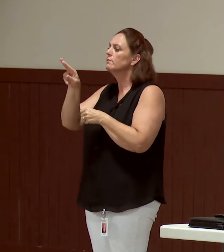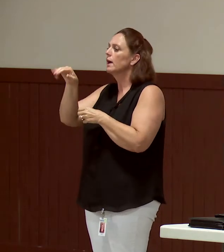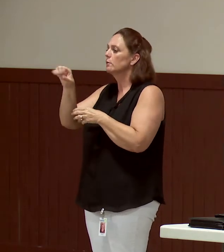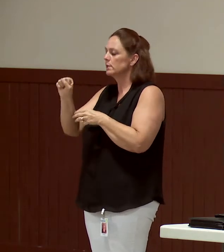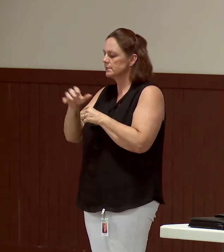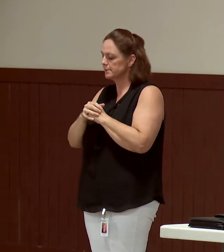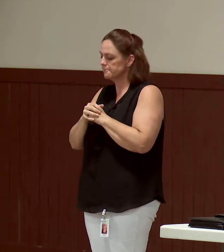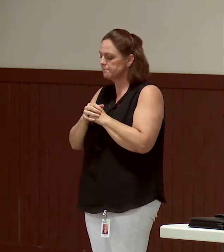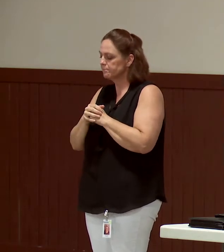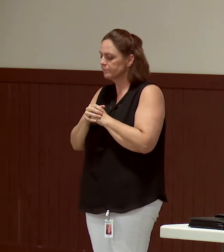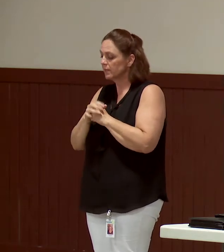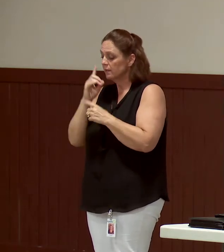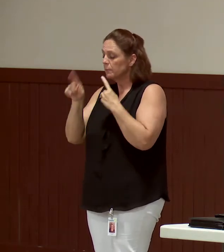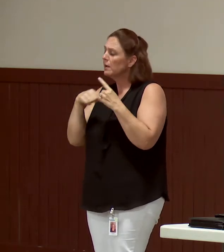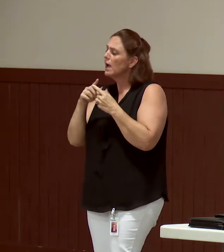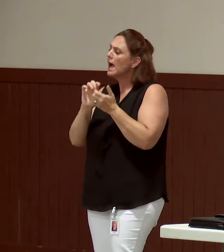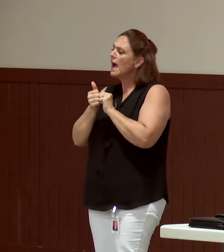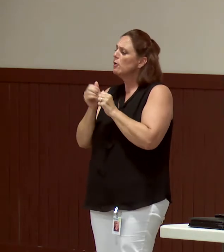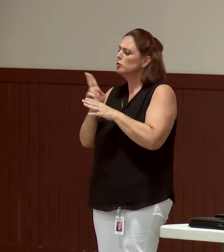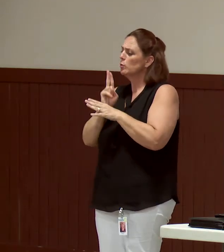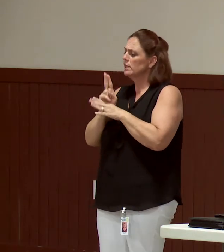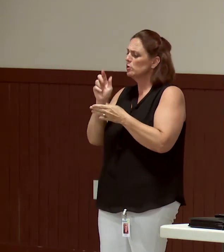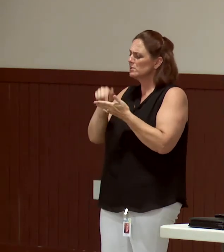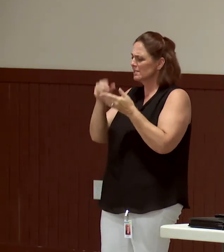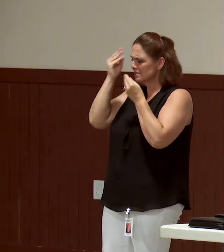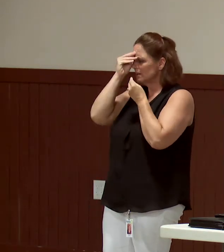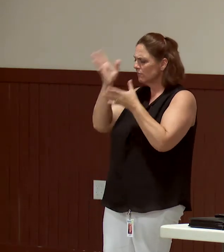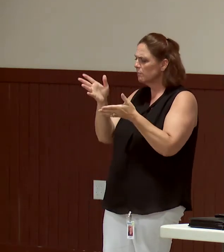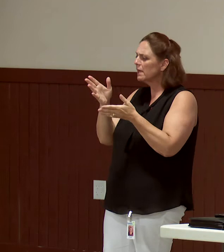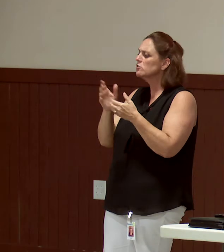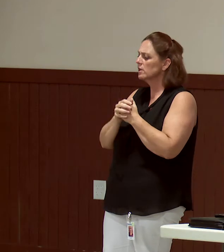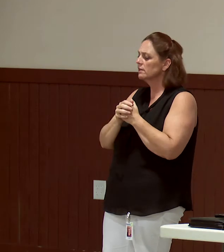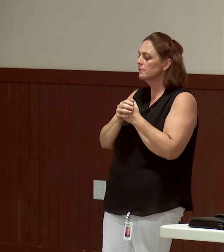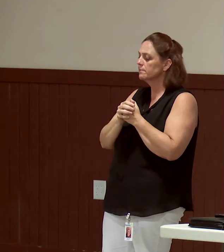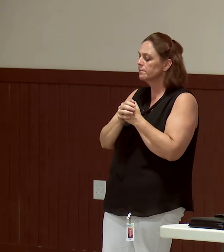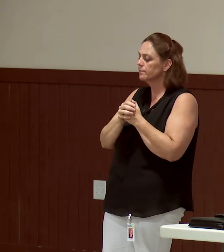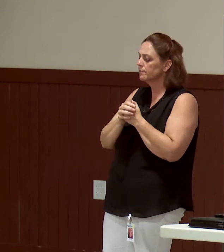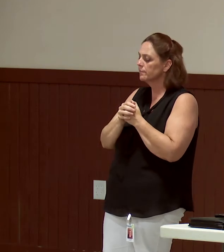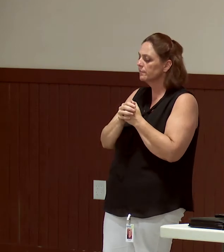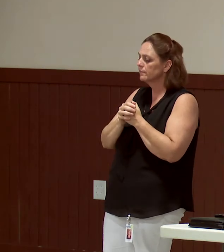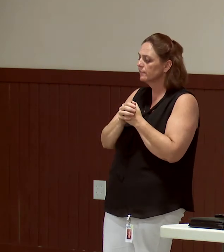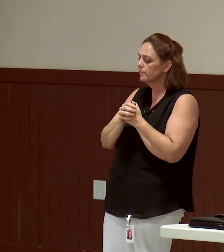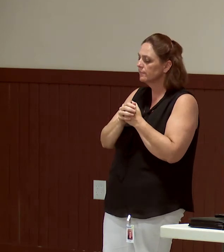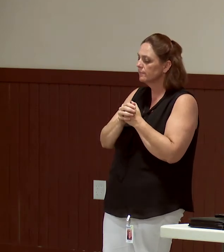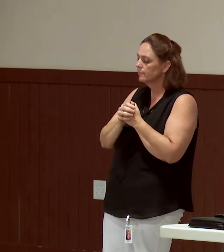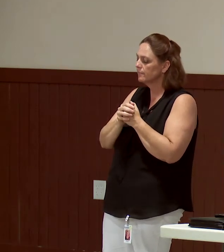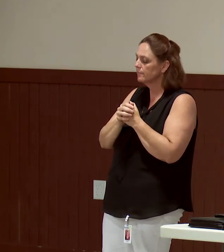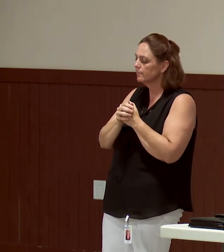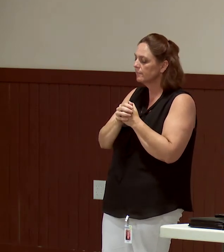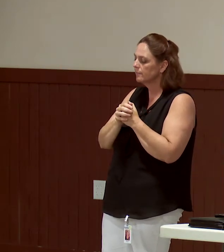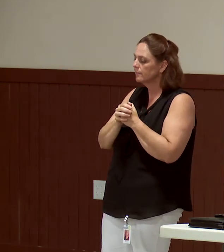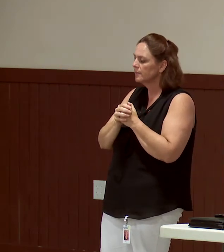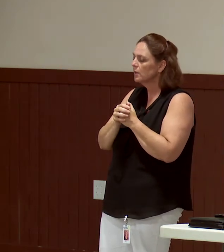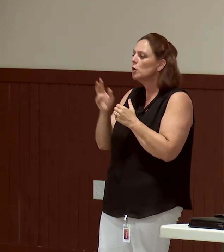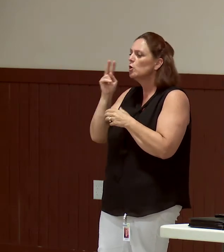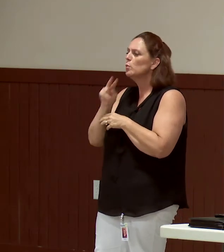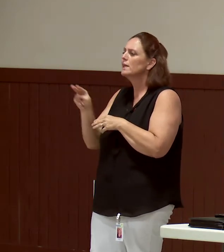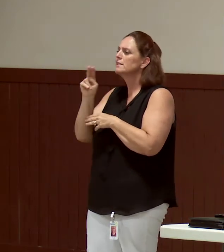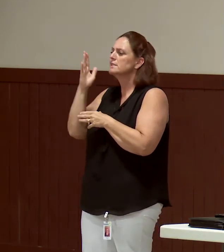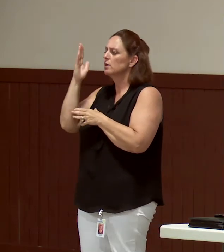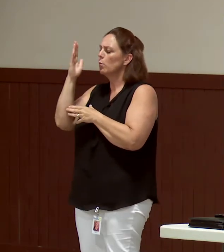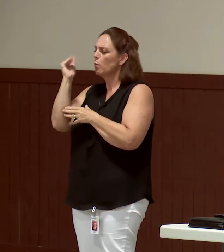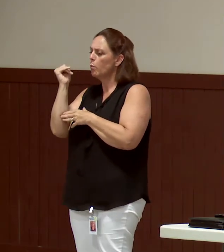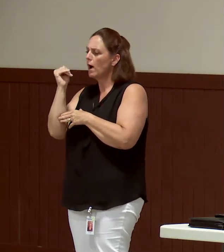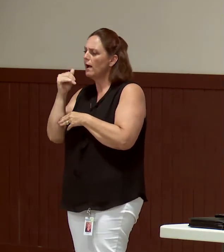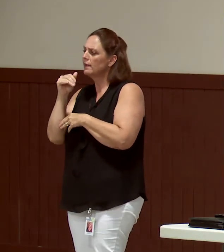thinking about how to utilize these funds, taking into consideration some of these systemic challenges that could have contributed to that disproportionate impact,